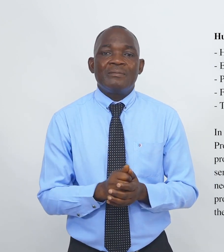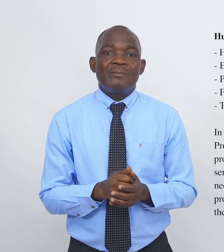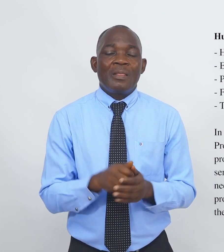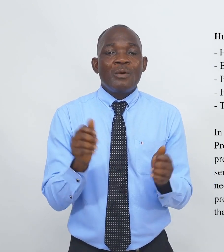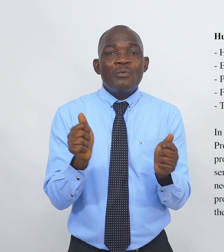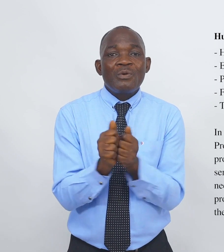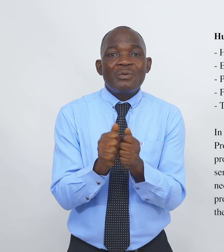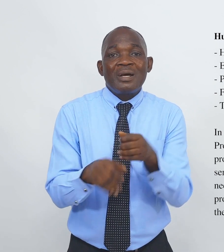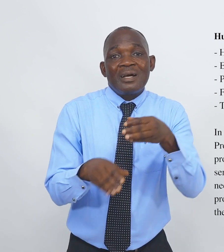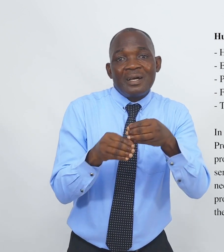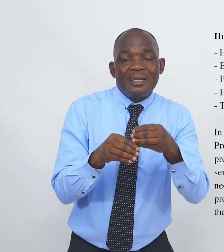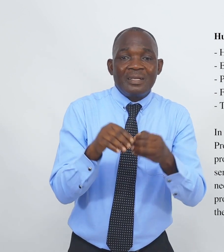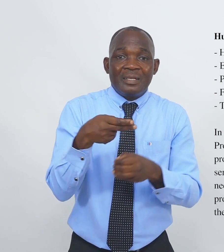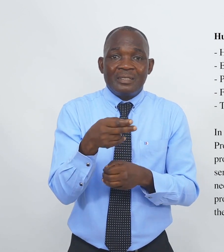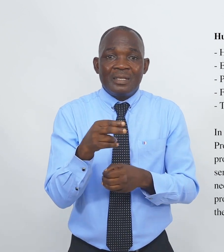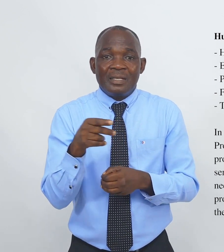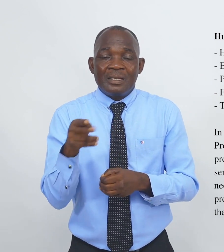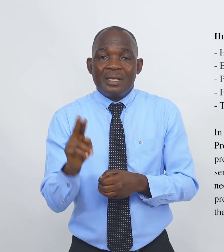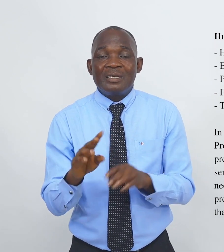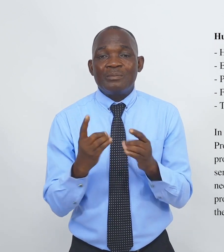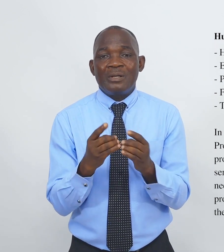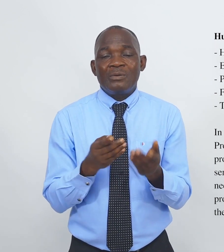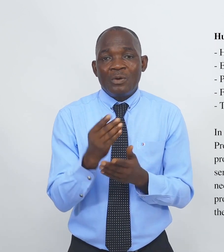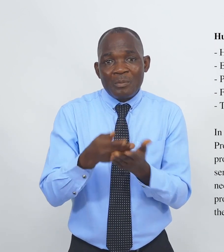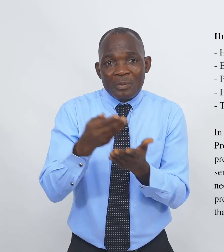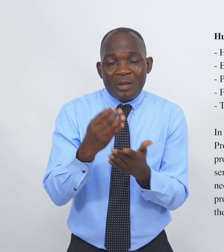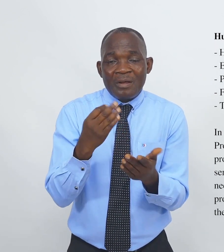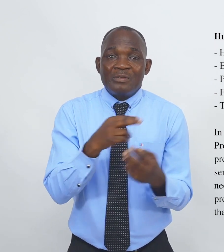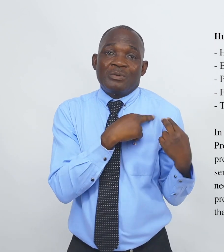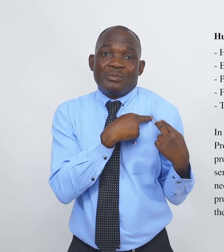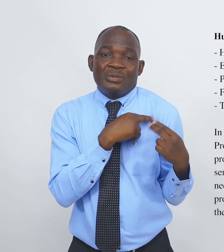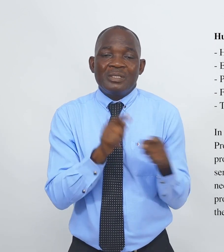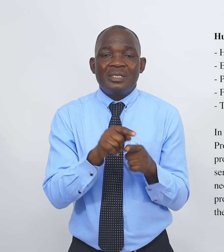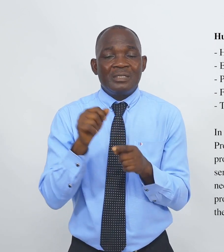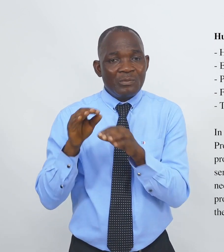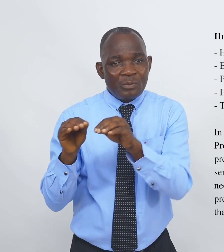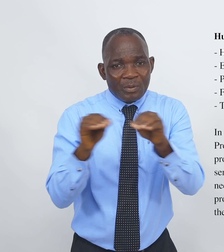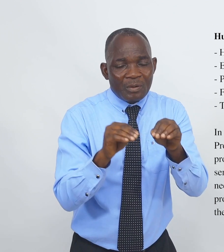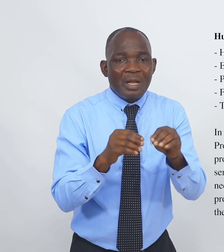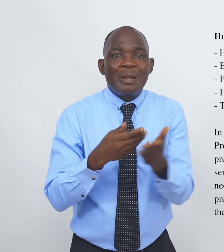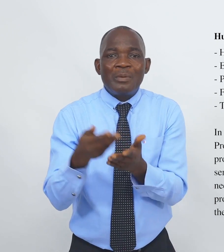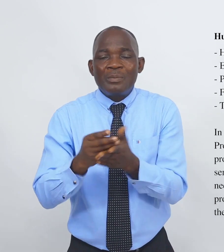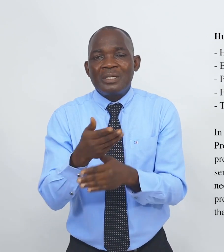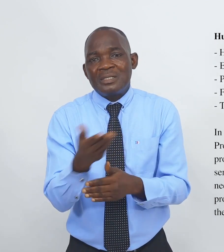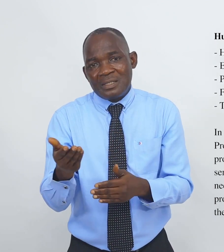addition, the HR department, through its procurement function, oversees the general procurement of goods, technical